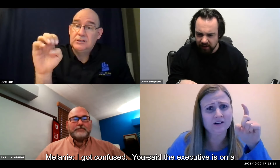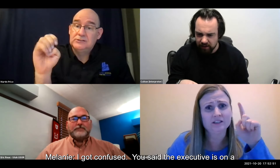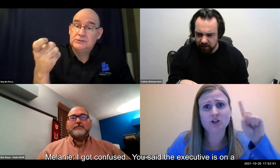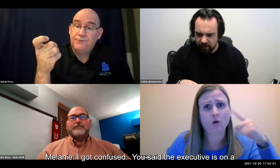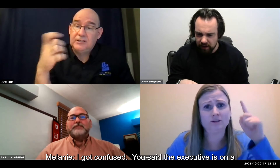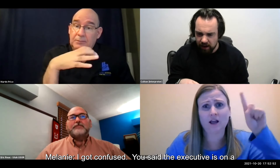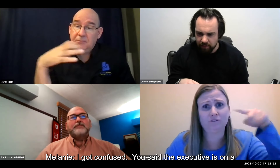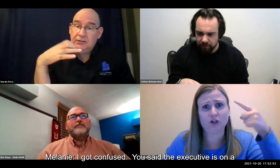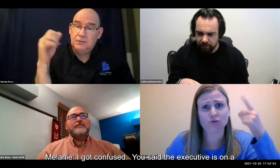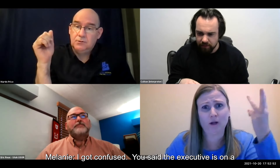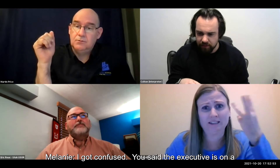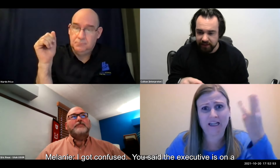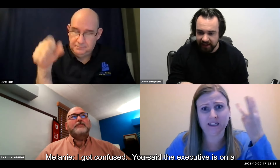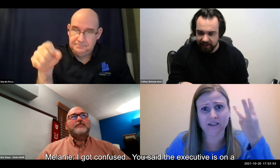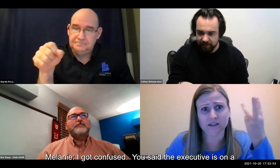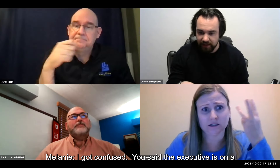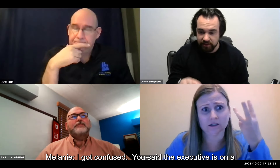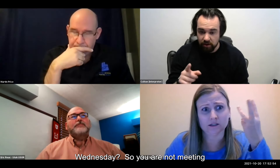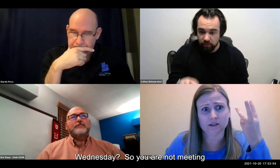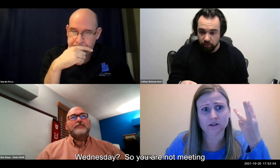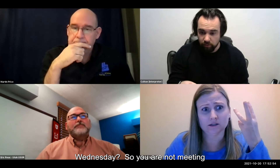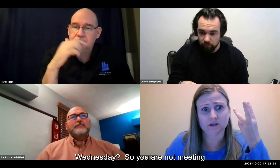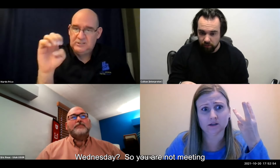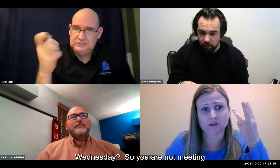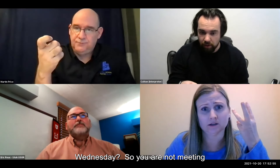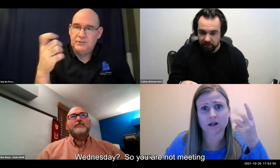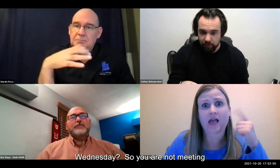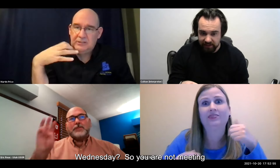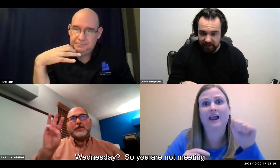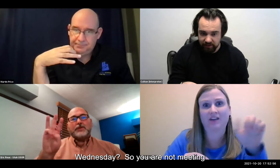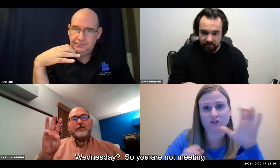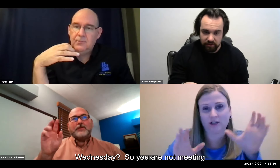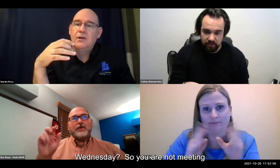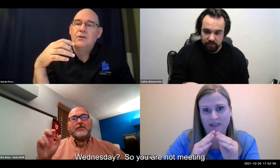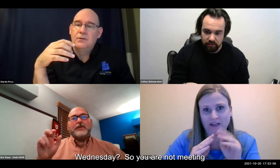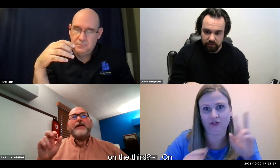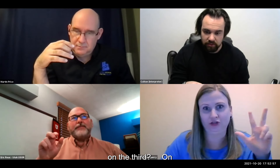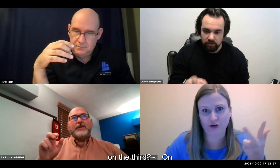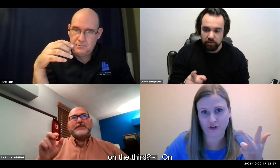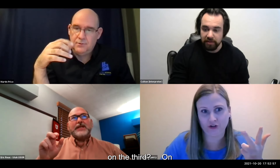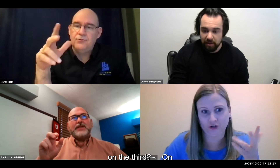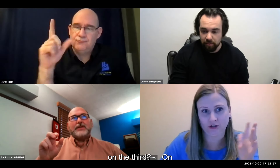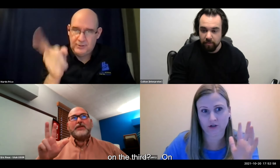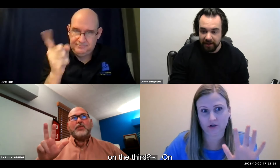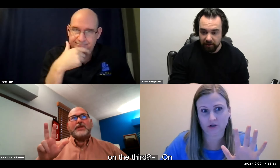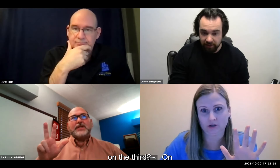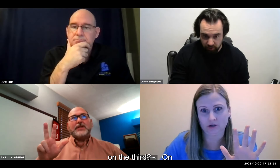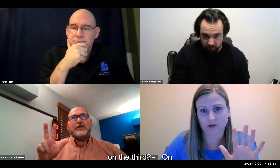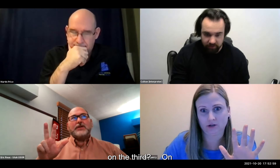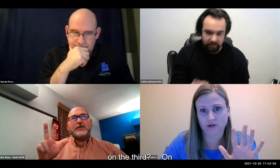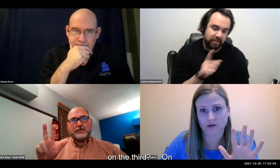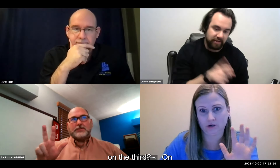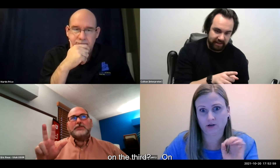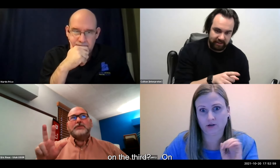that the executive, that's always on a Wednesday? Yeah. So you're in that meeting on the